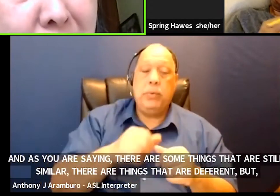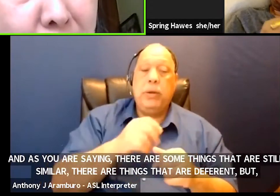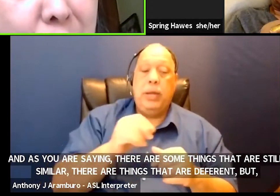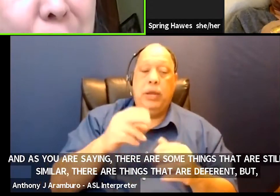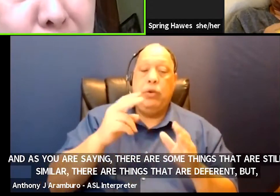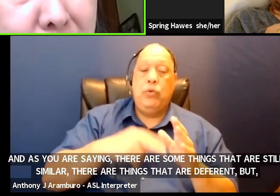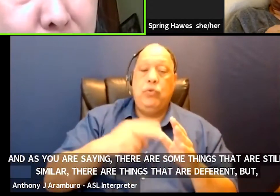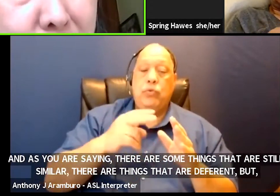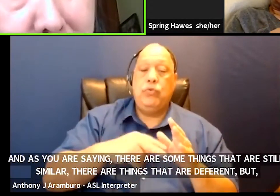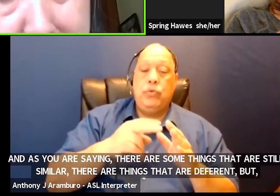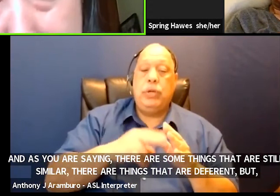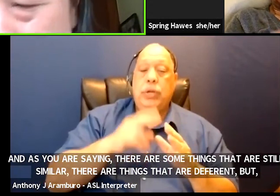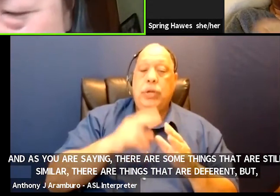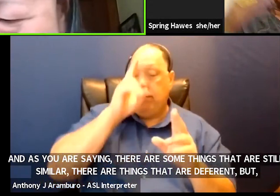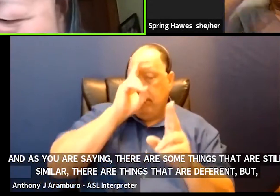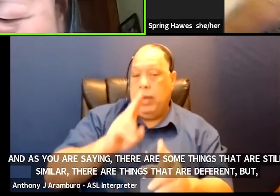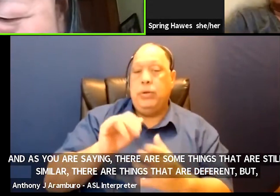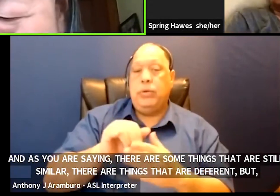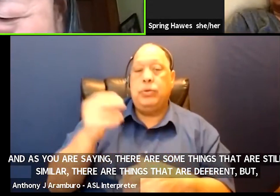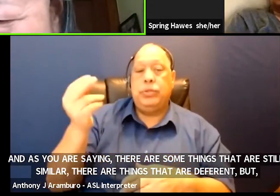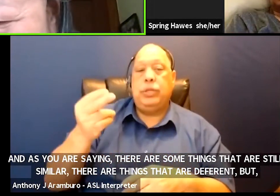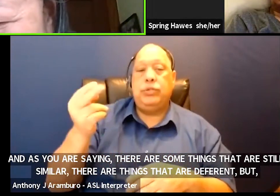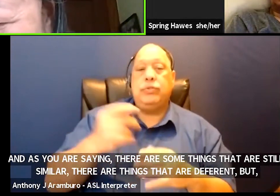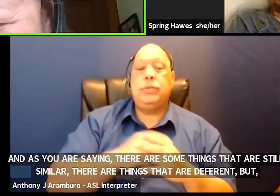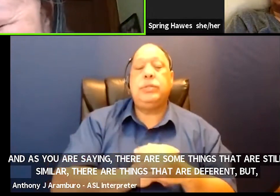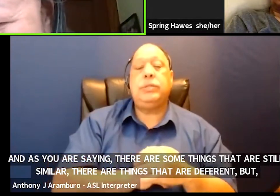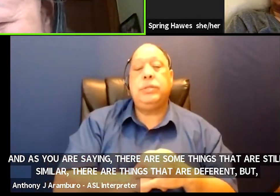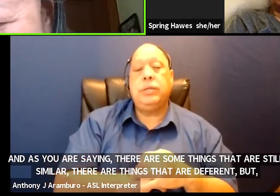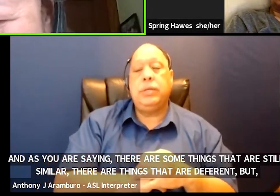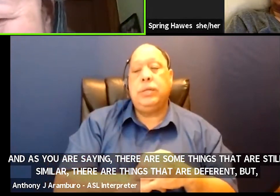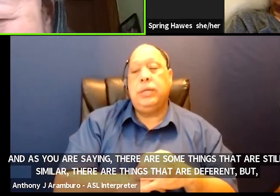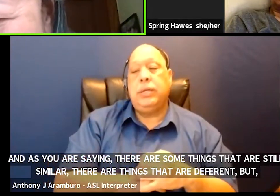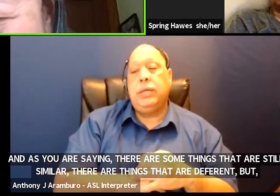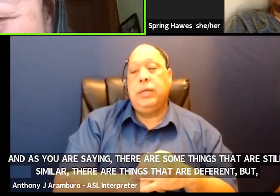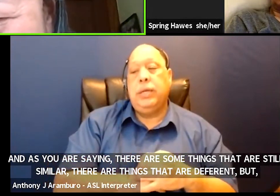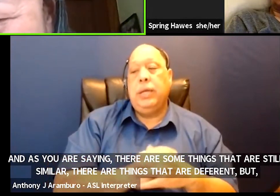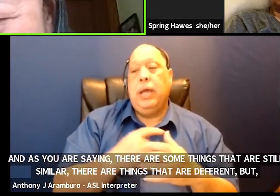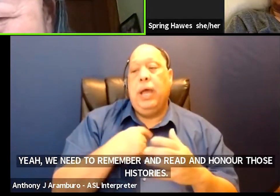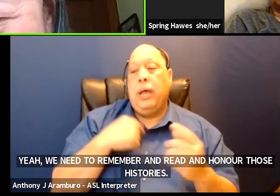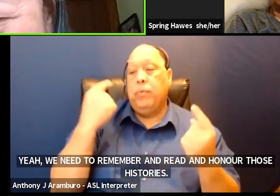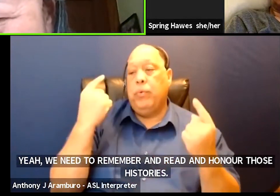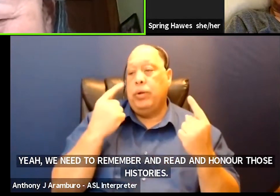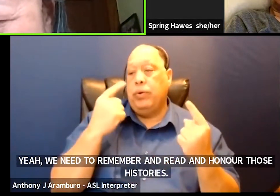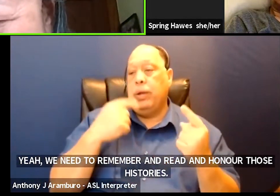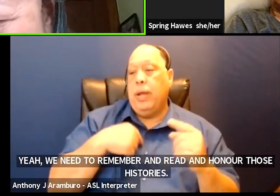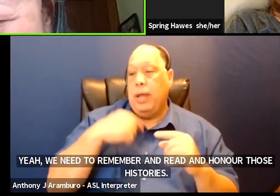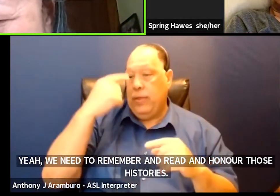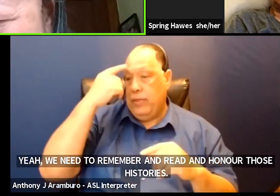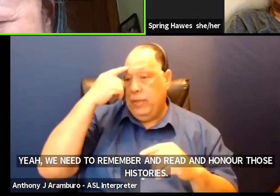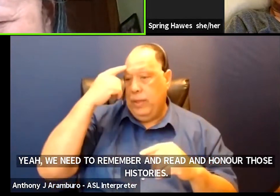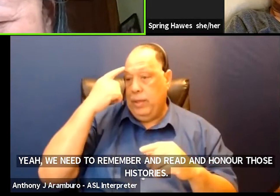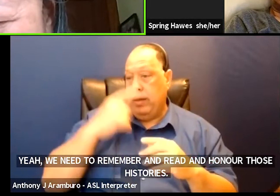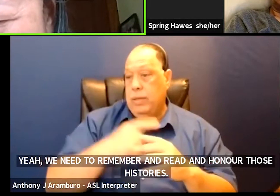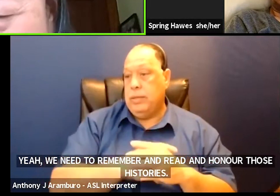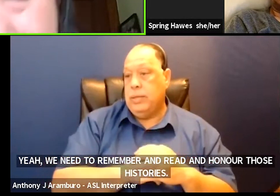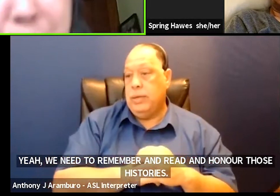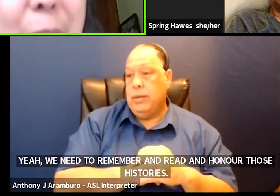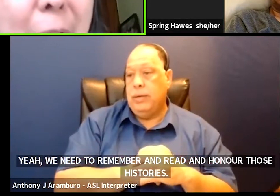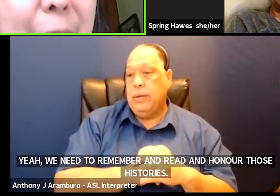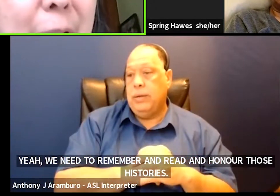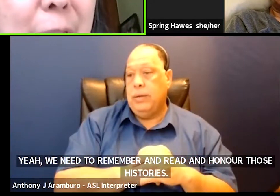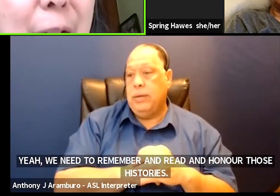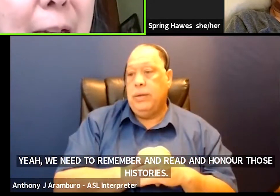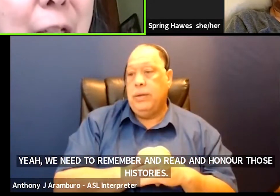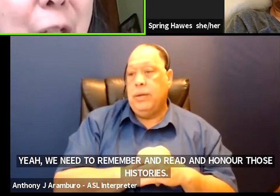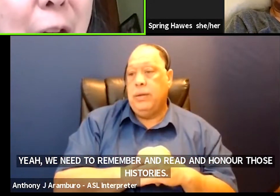read and honor those histories. So I'm just wondering, I think